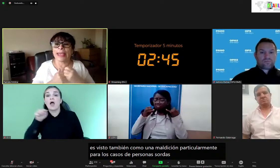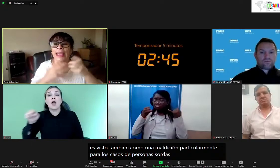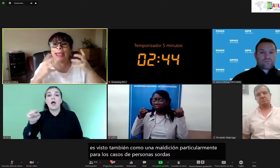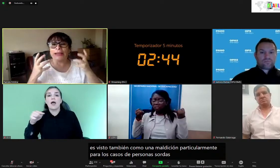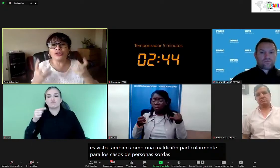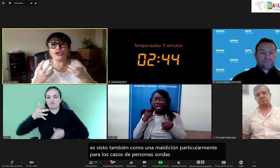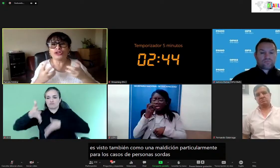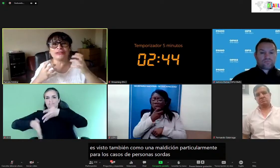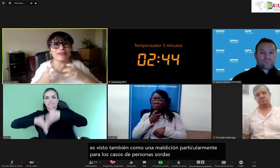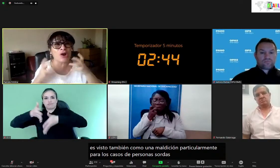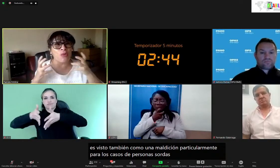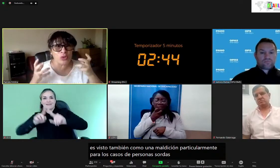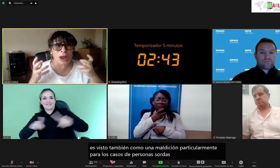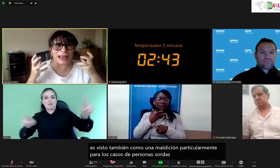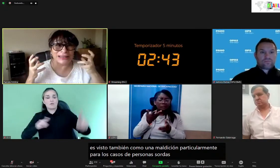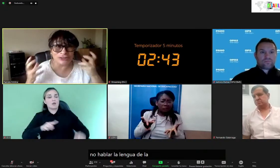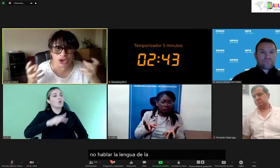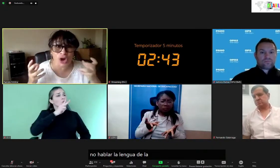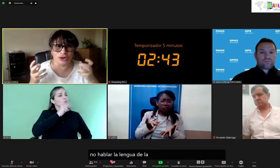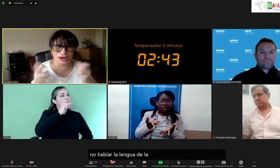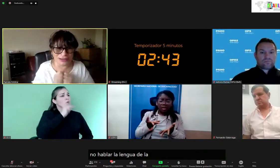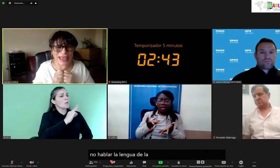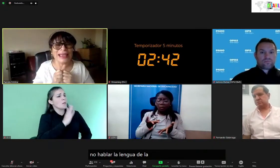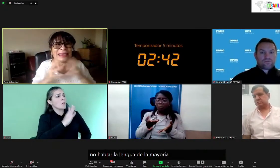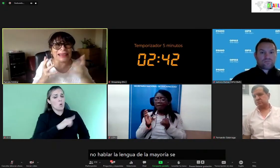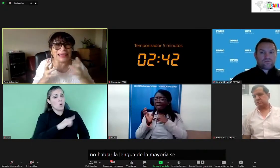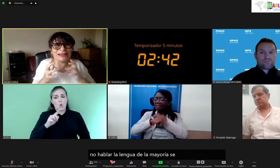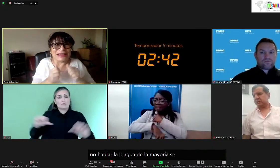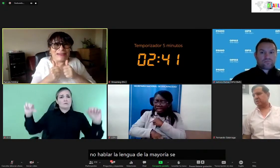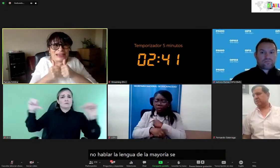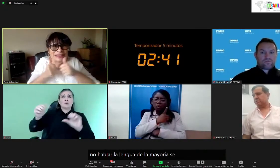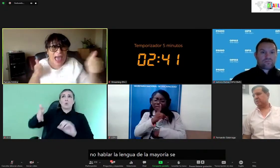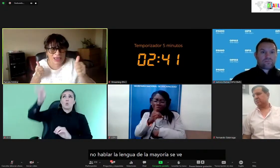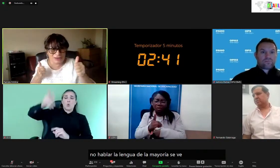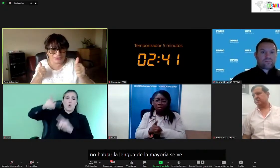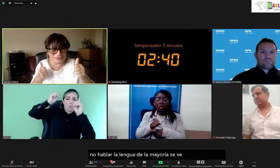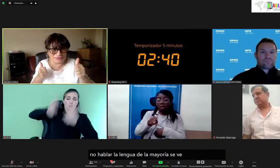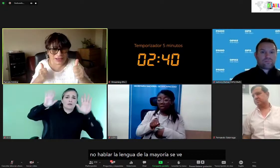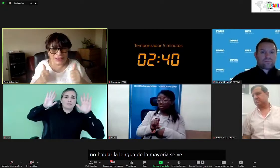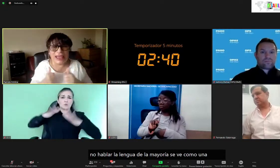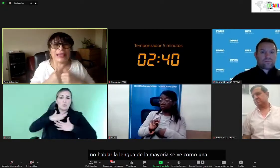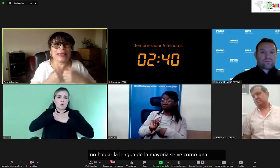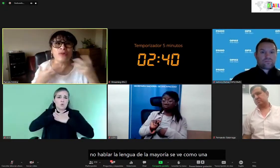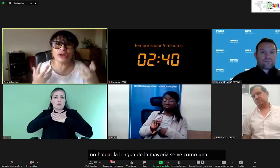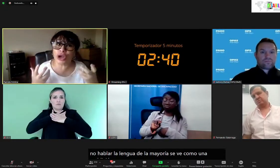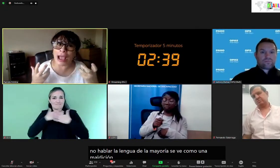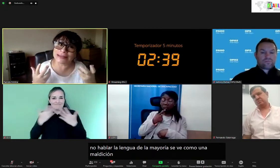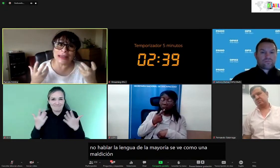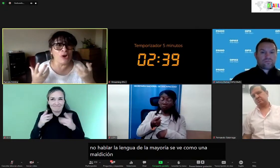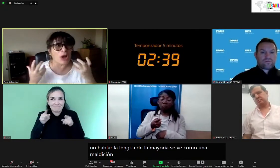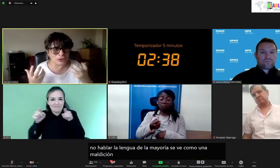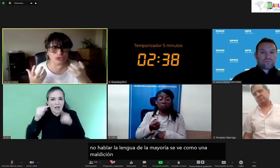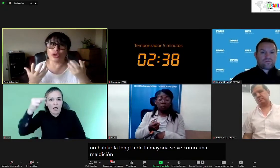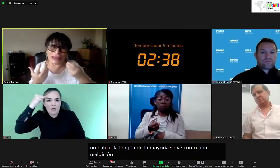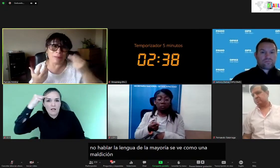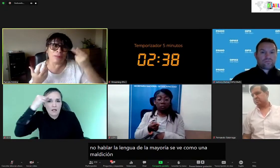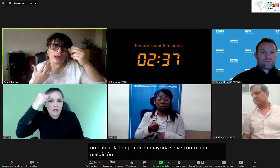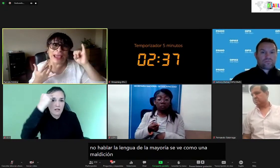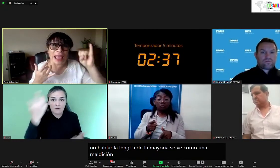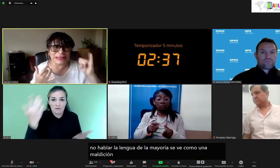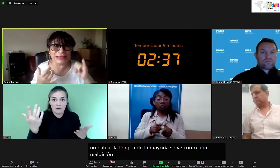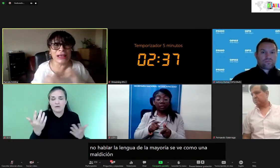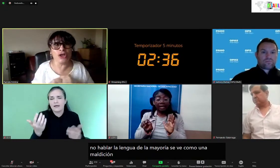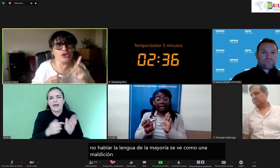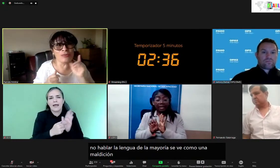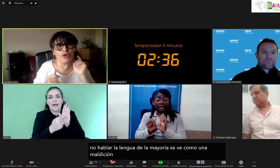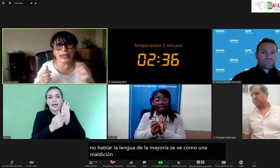because we do not speak the spoken language so this is seen as a curse that needs to be prevented and so